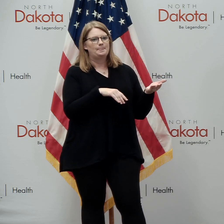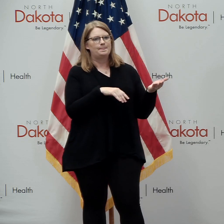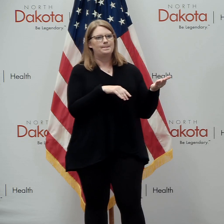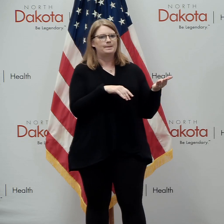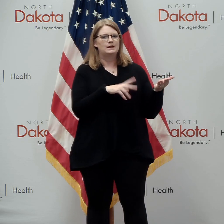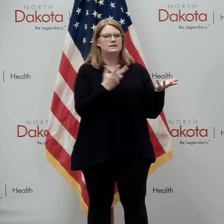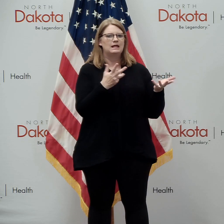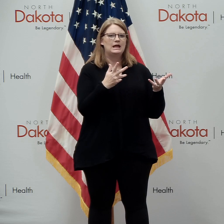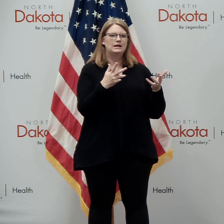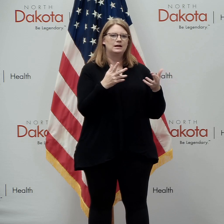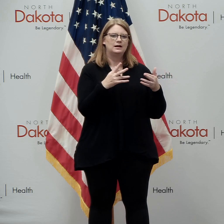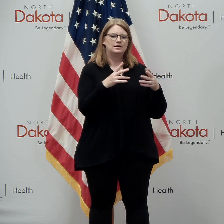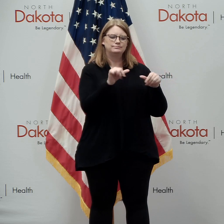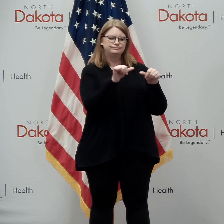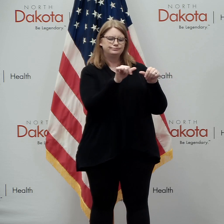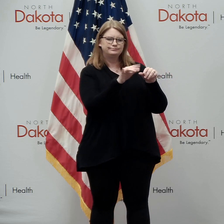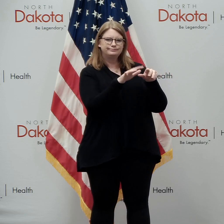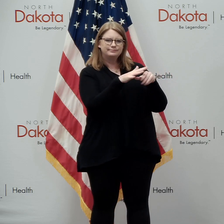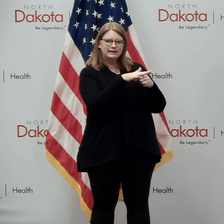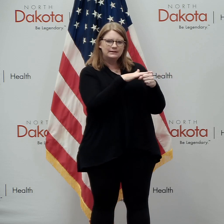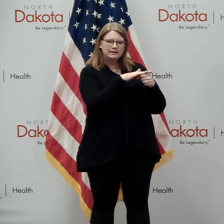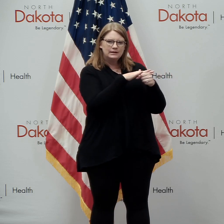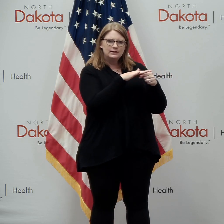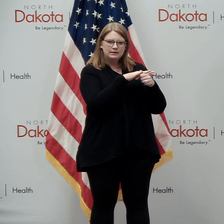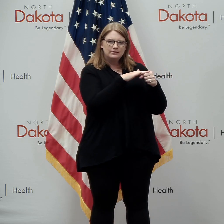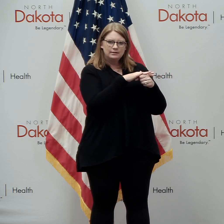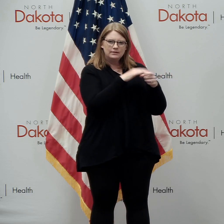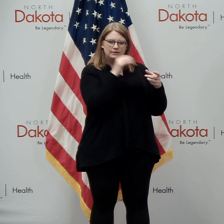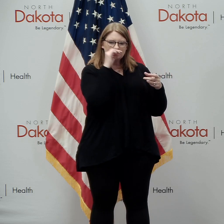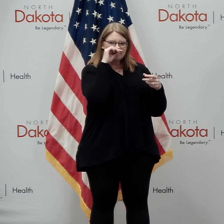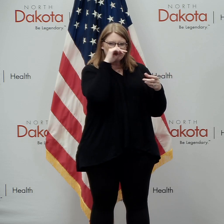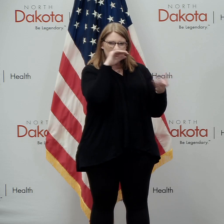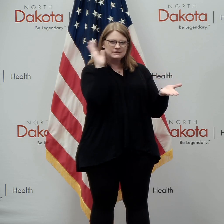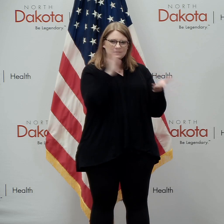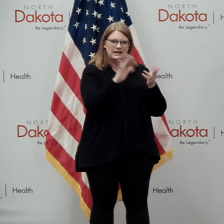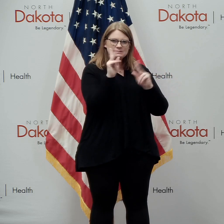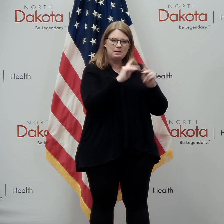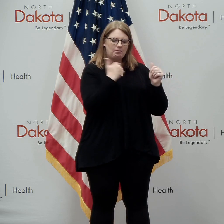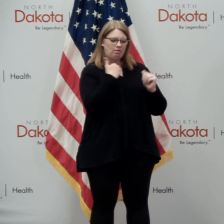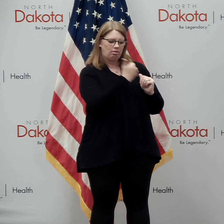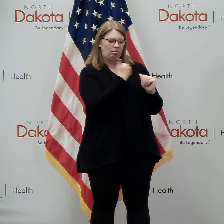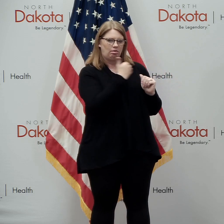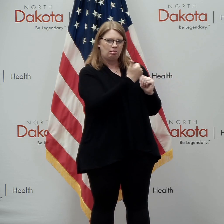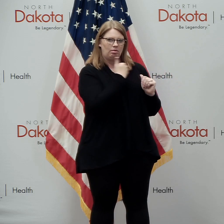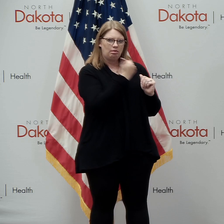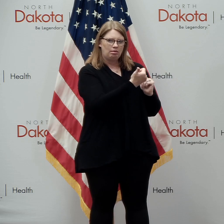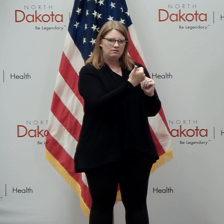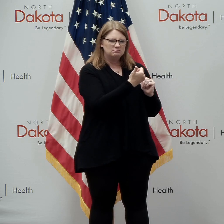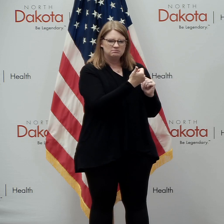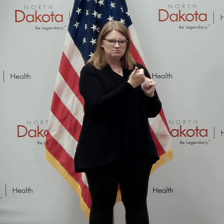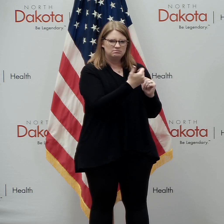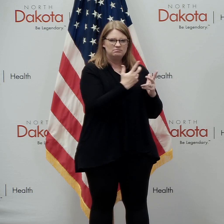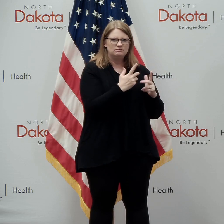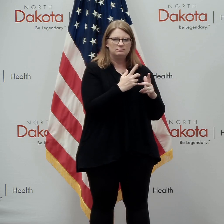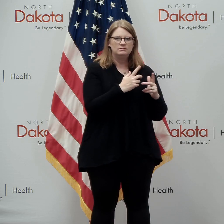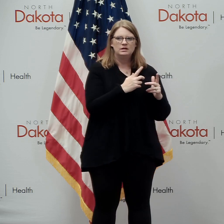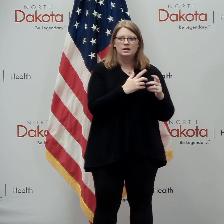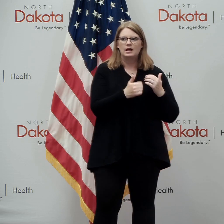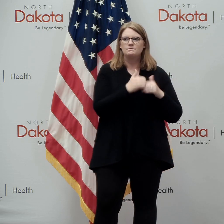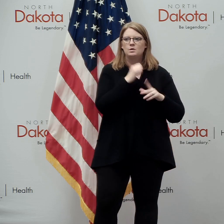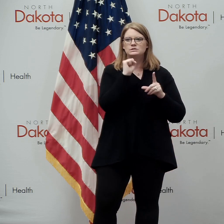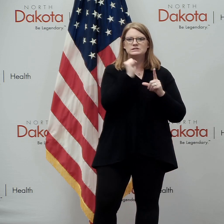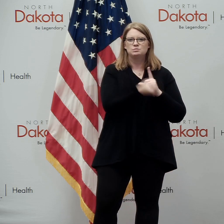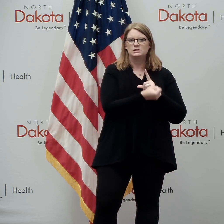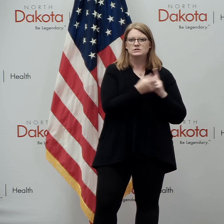a regional as opposed to more local shopping hub. So there's less people coming in and out from outside the community. And in most